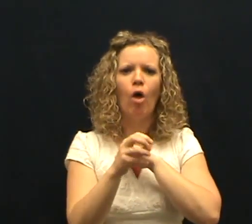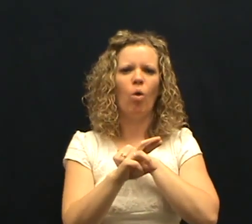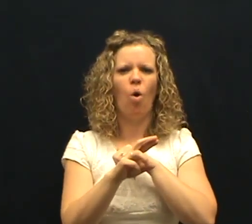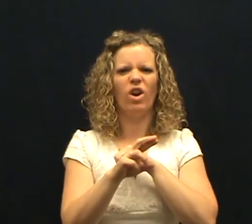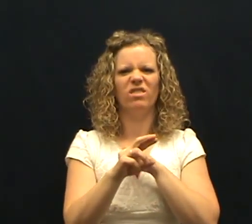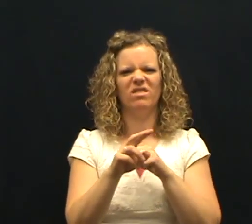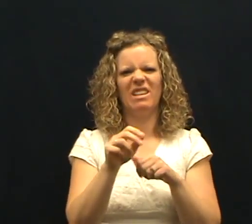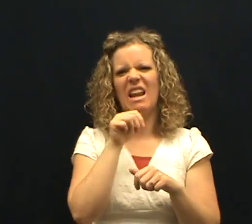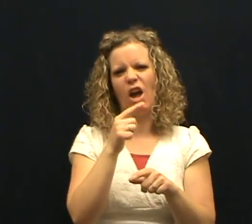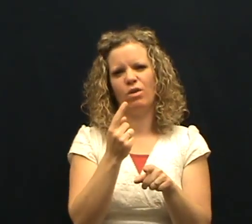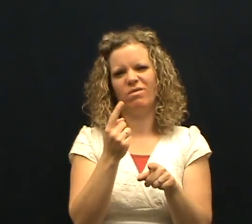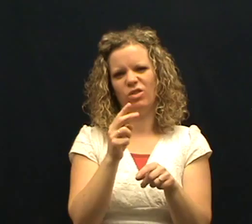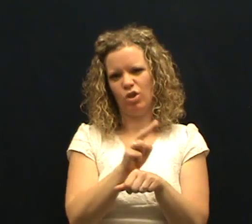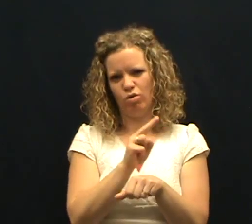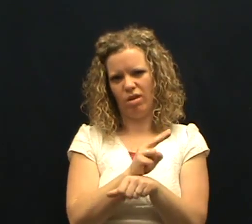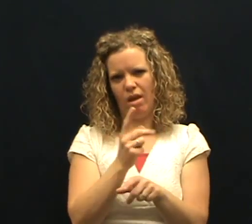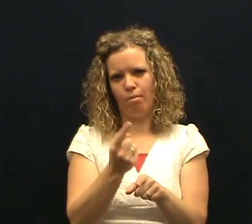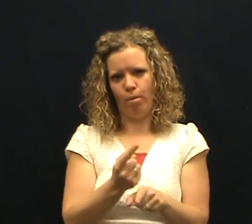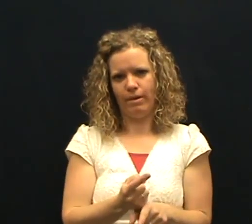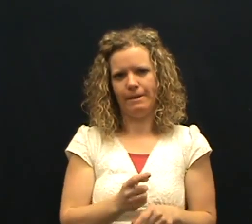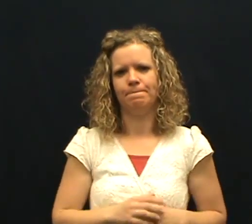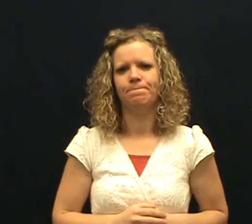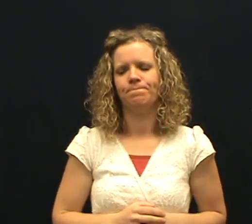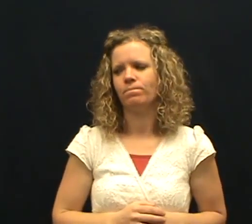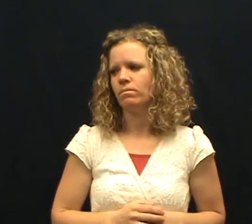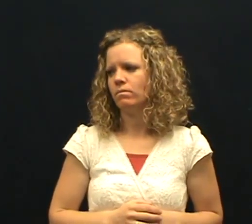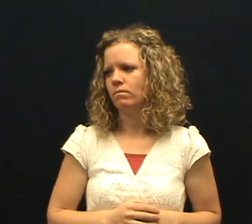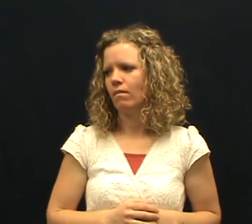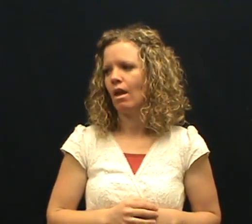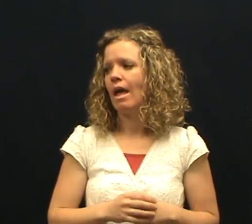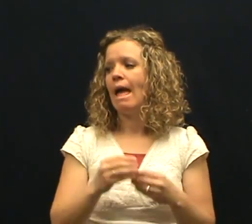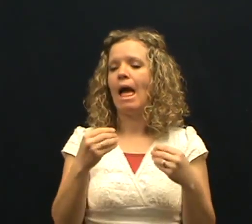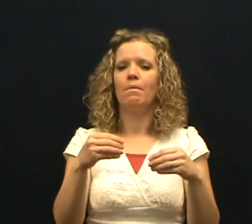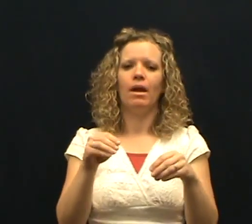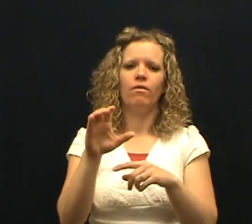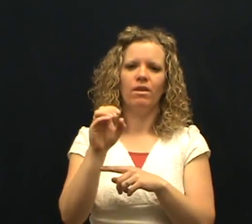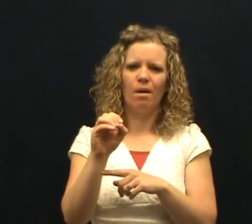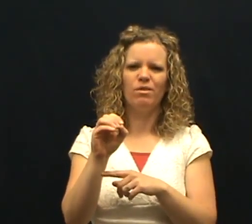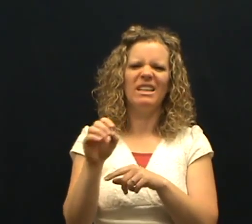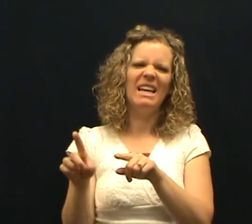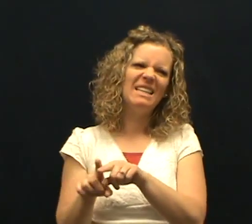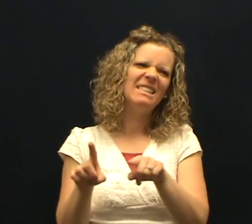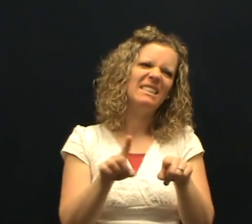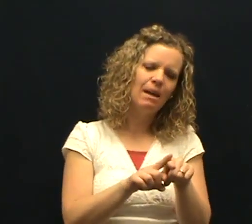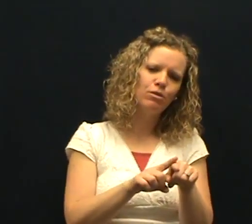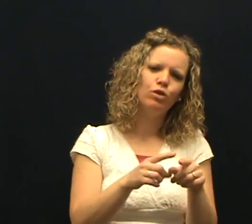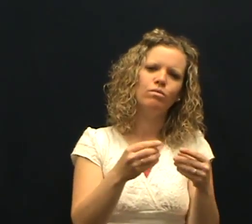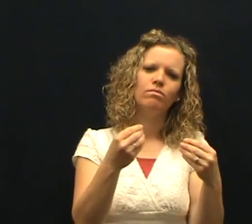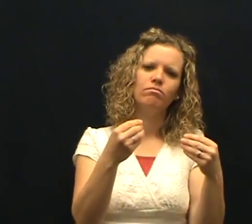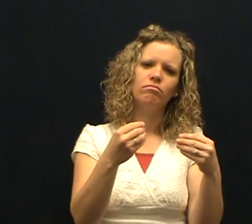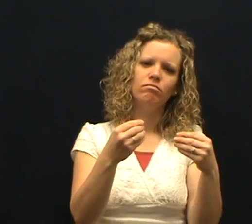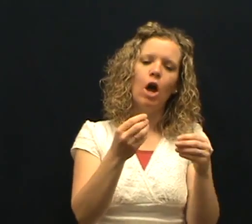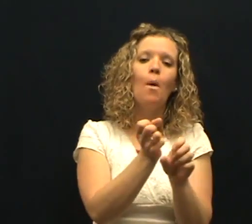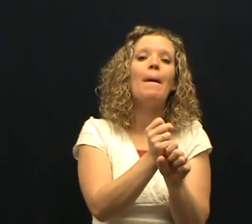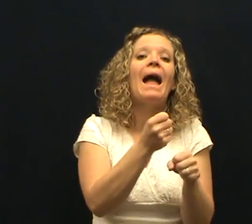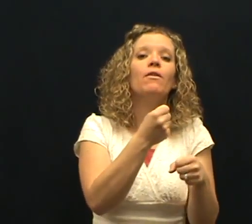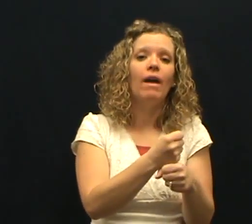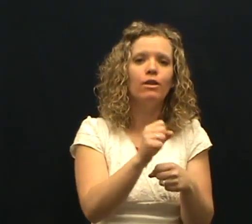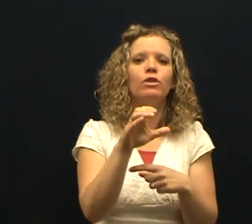way. The operating cycle of a manufacturing company is like that of a merchandising company, in that you're selling products and you're